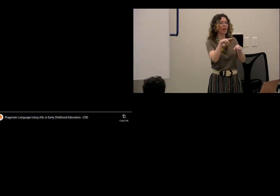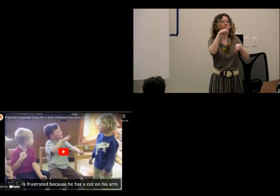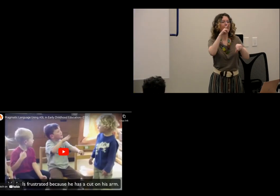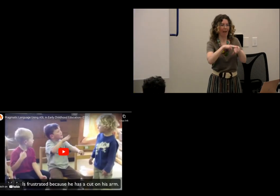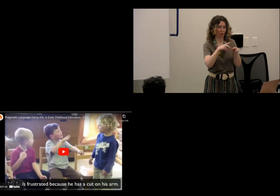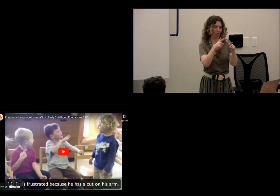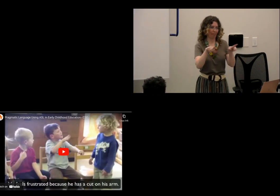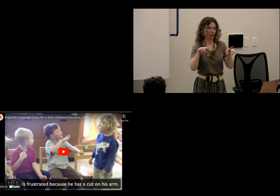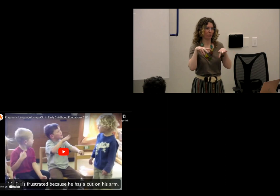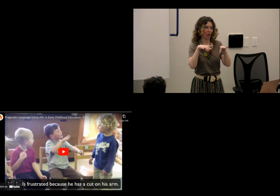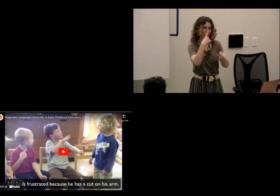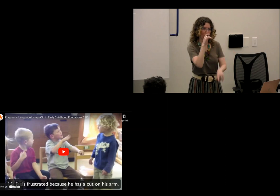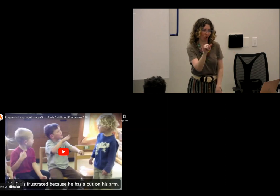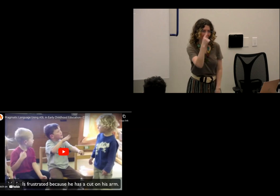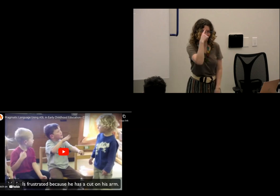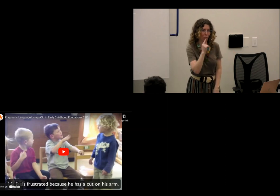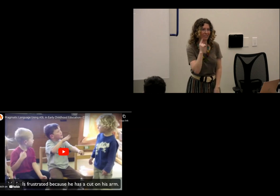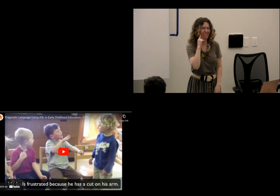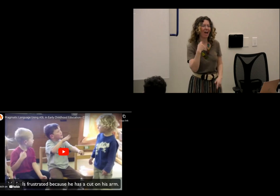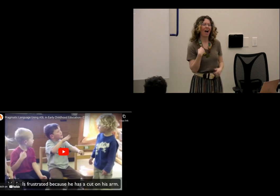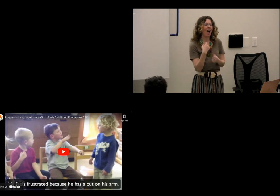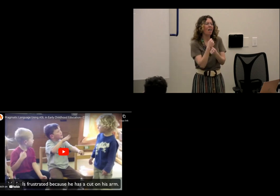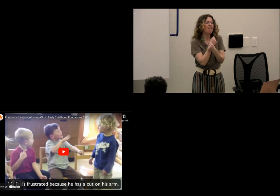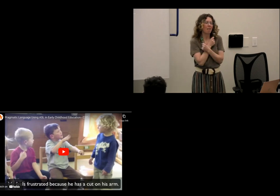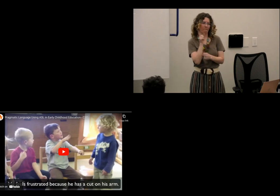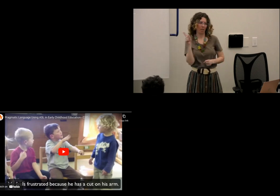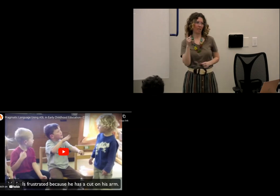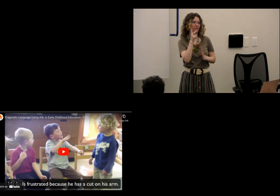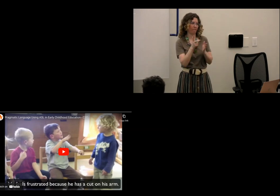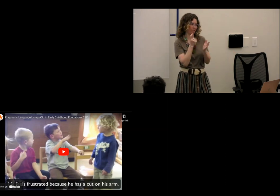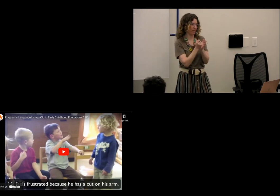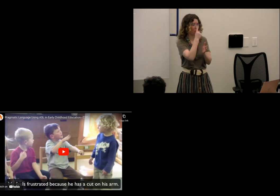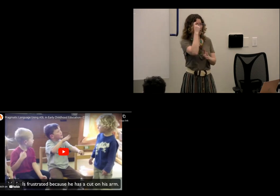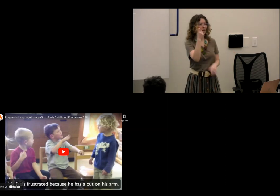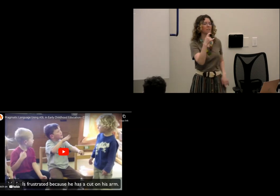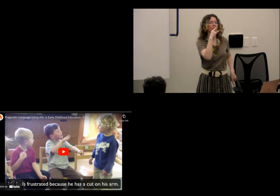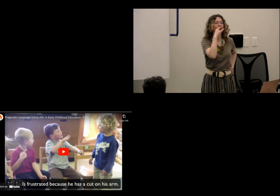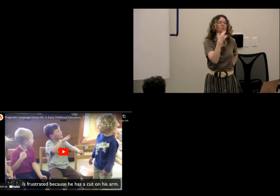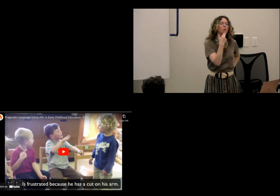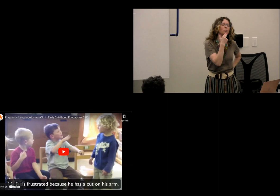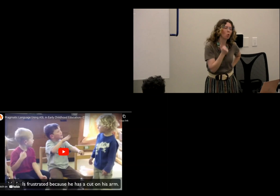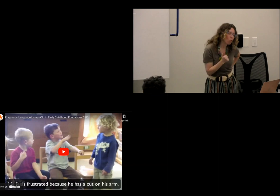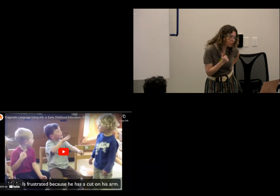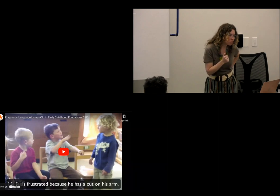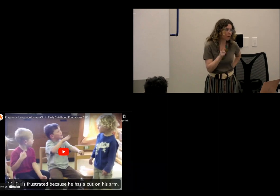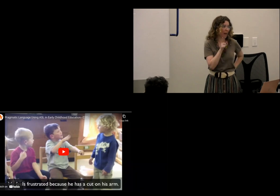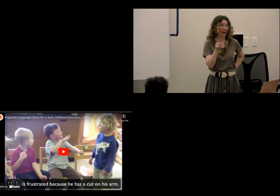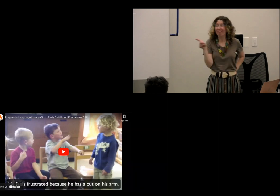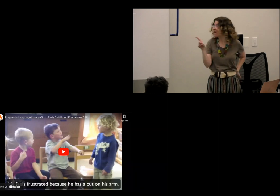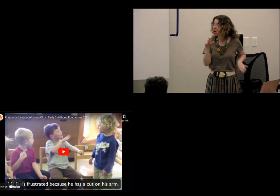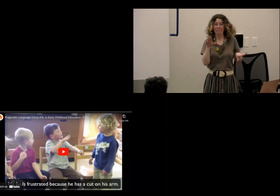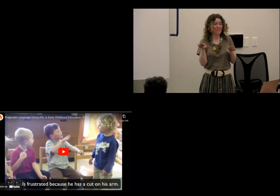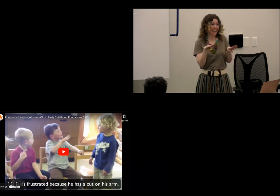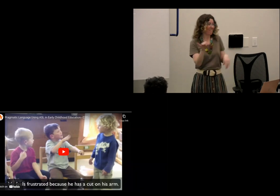So now I'd like to show you what a natural language acquisition looks like. I love this video. The kids are